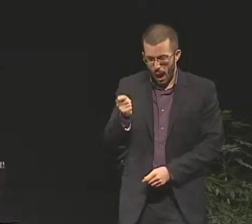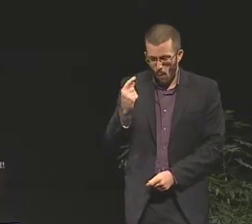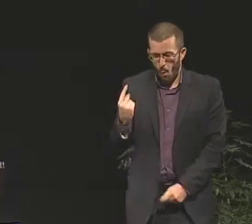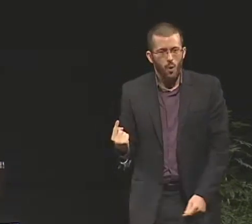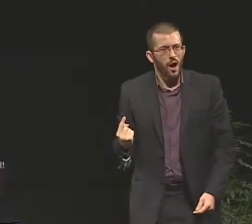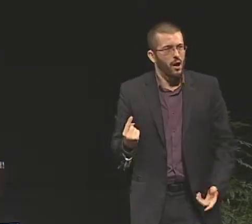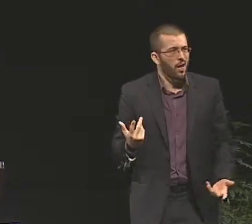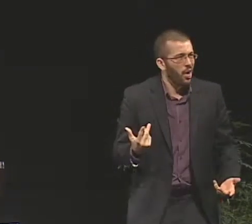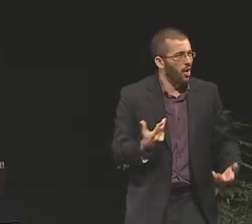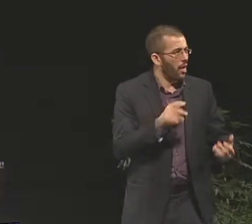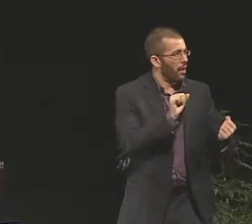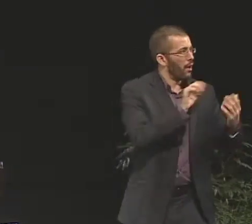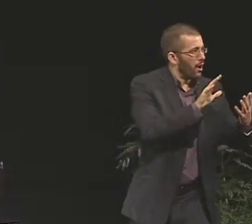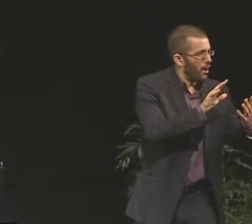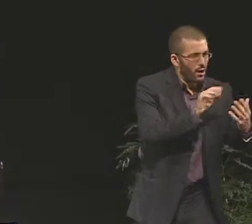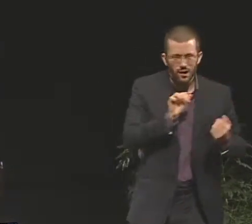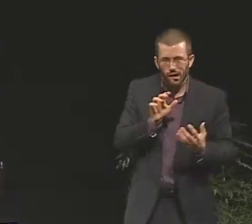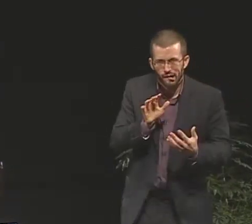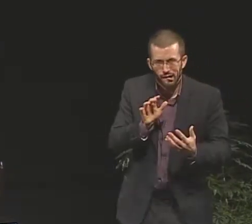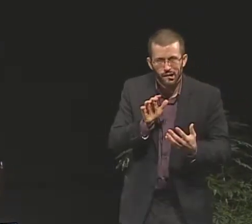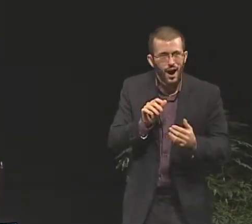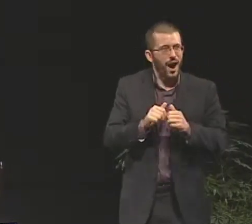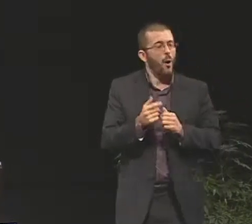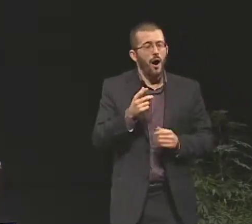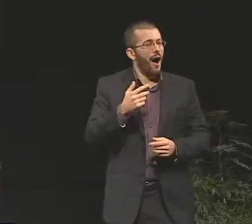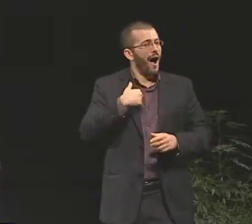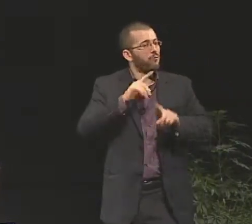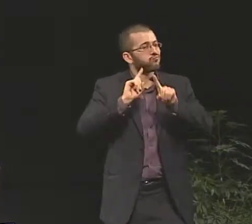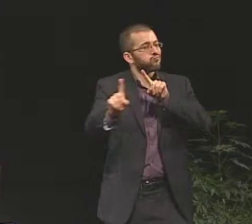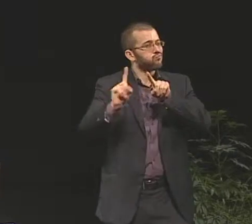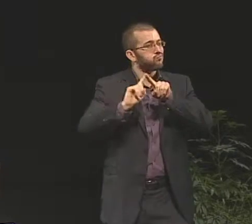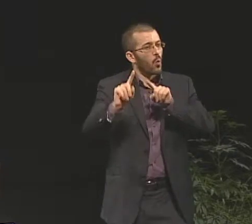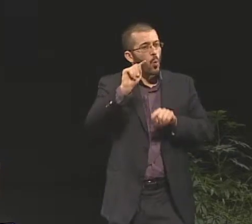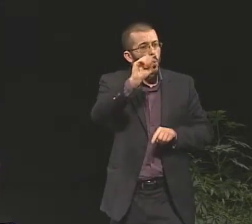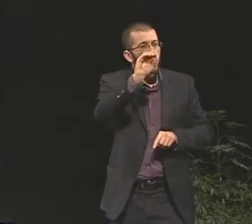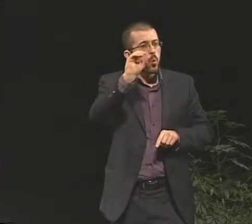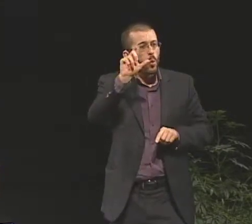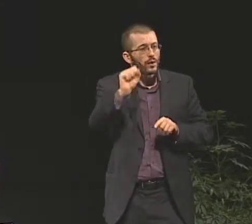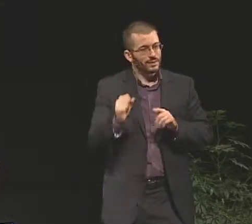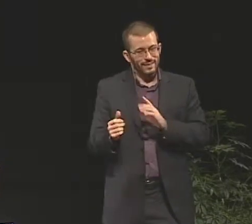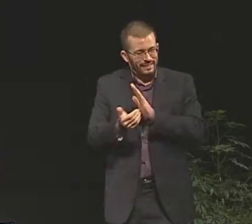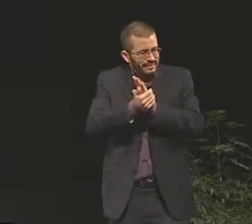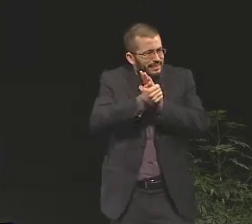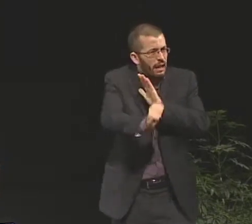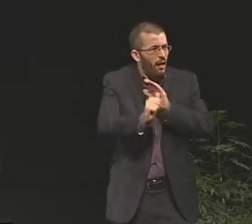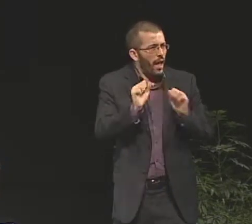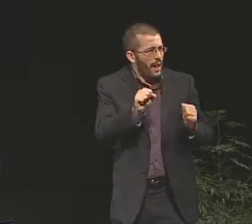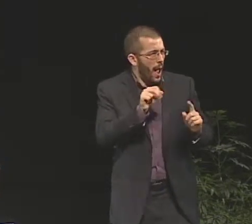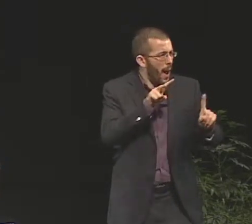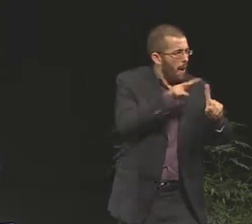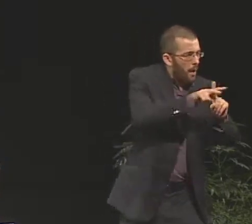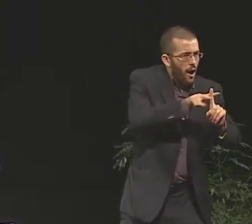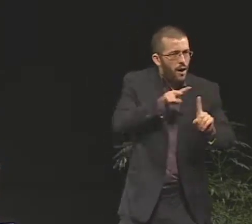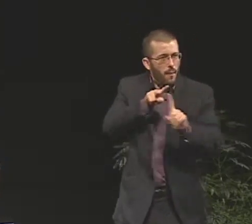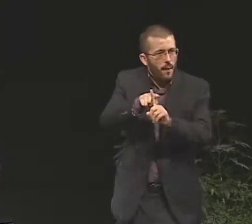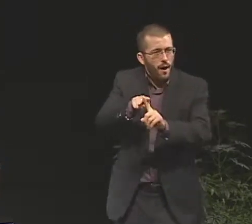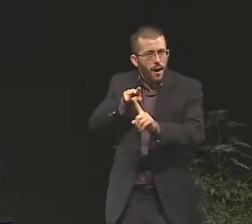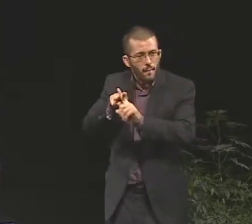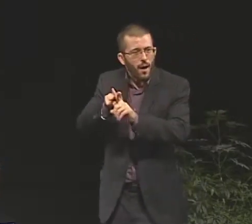communities on enhancing their toolbox. Not to just have one tool, one skill, but a myriad of tools